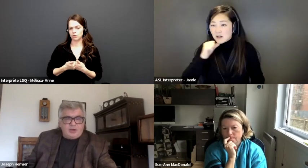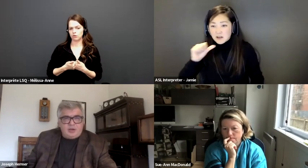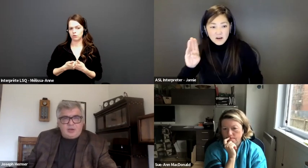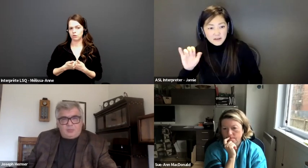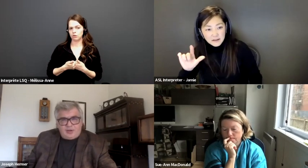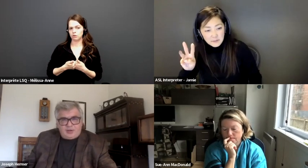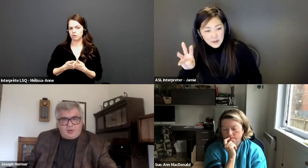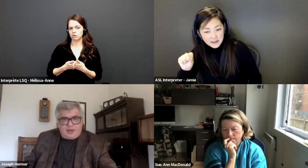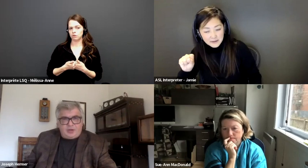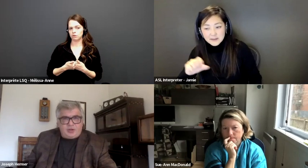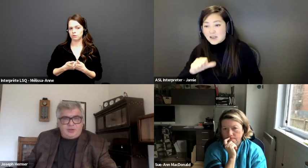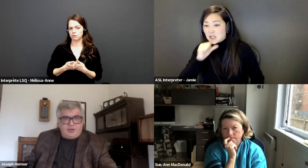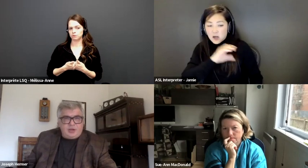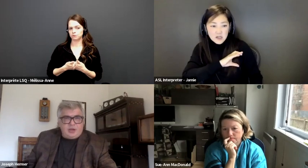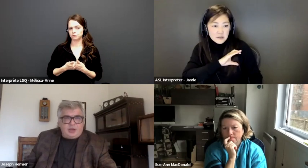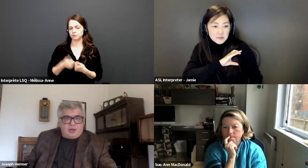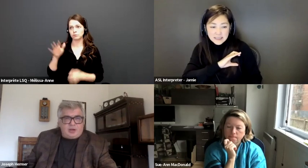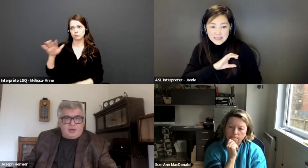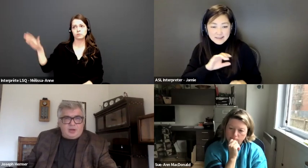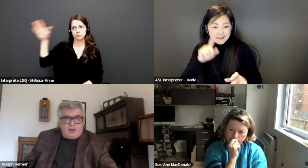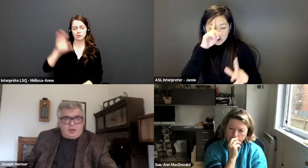not policing strategies.